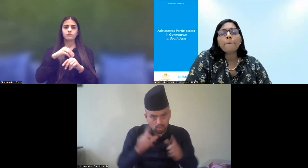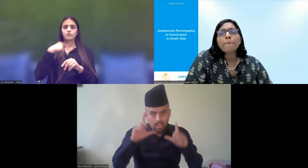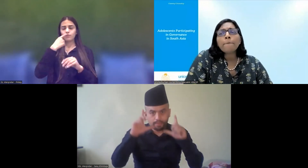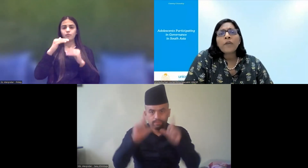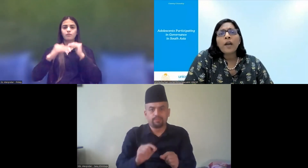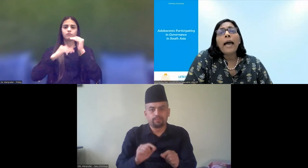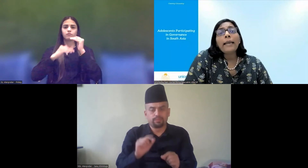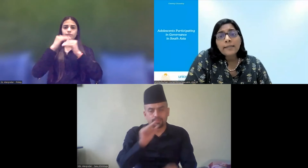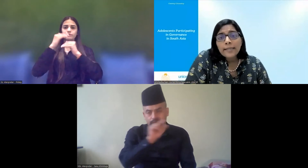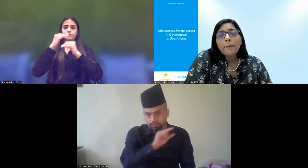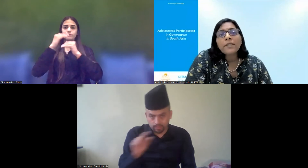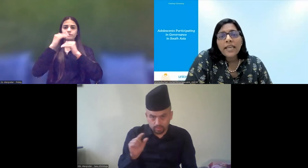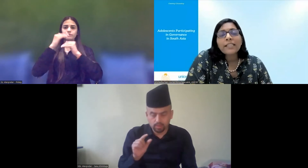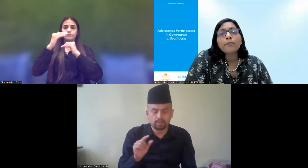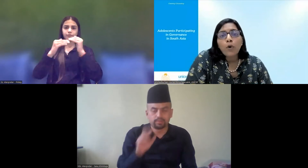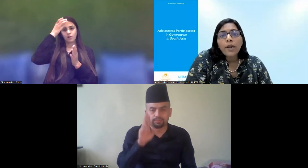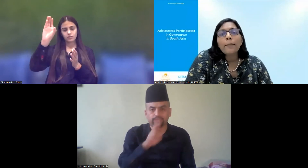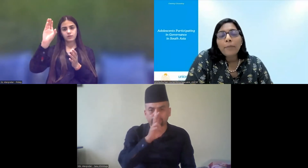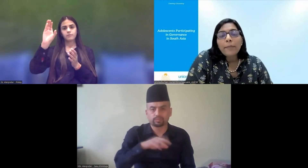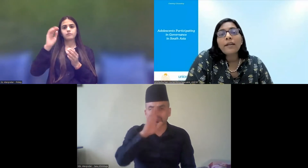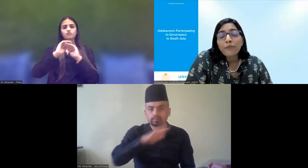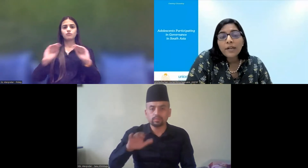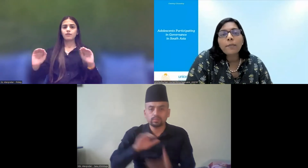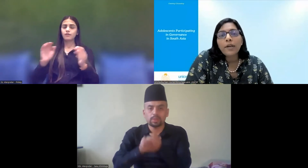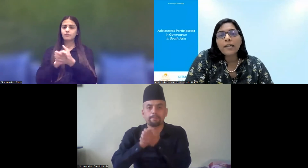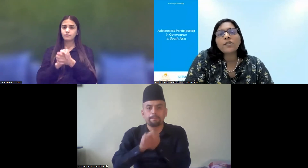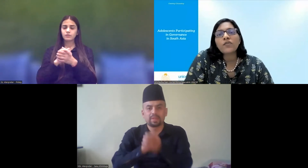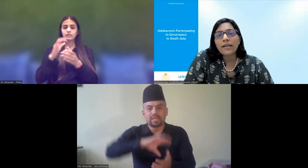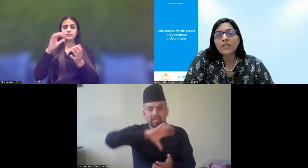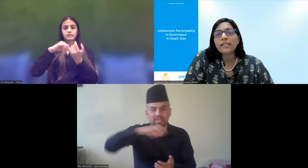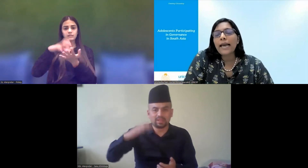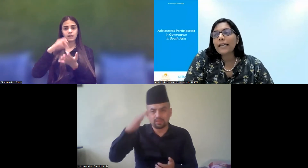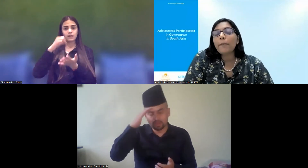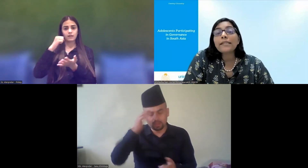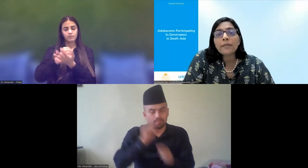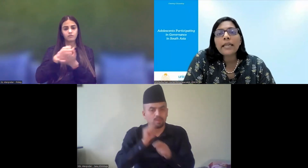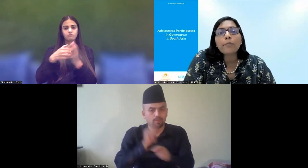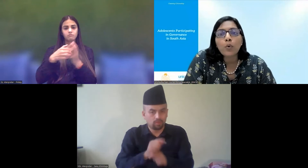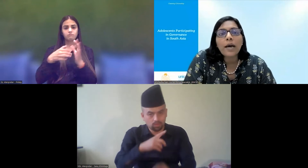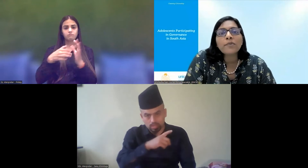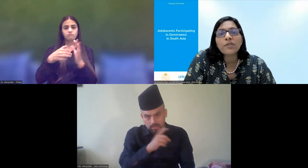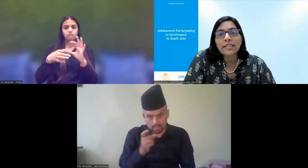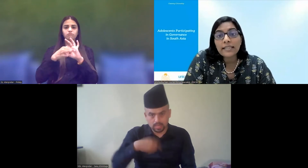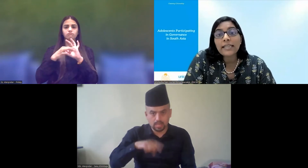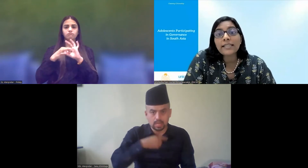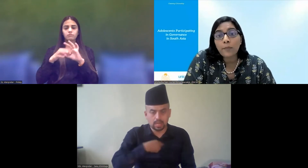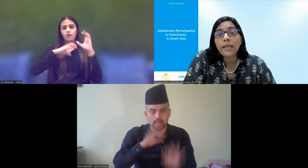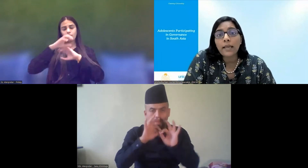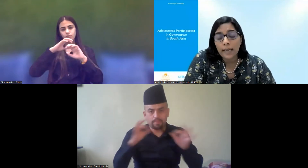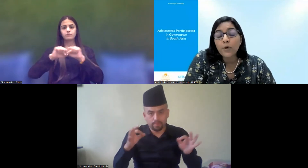Panchayat. And the state must explore and implement different communication strategies and capacity building programs to